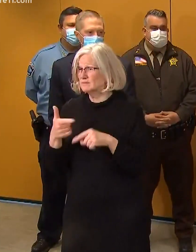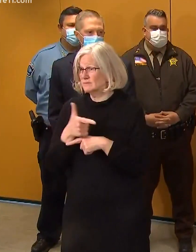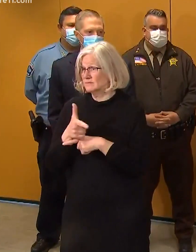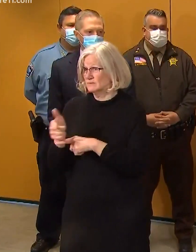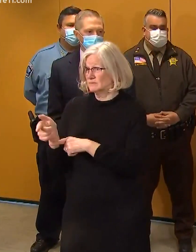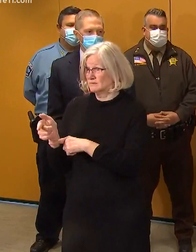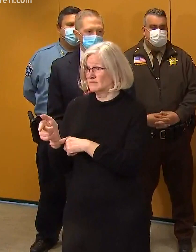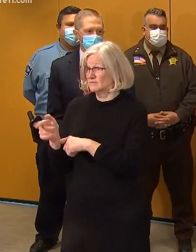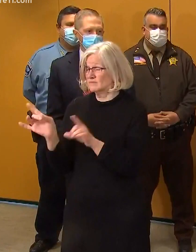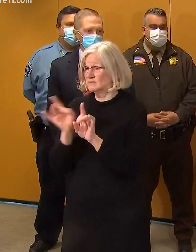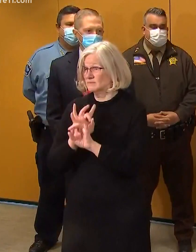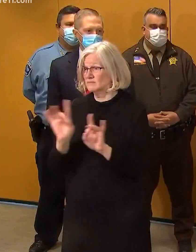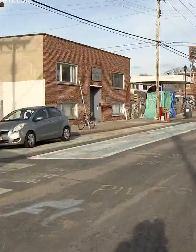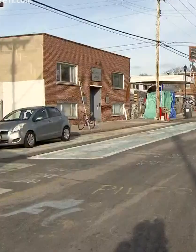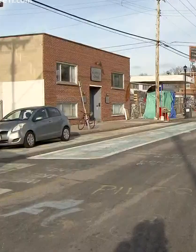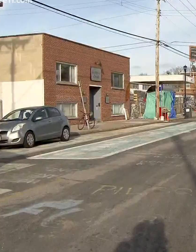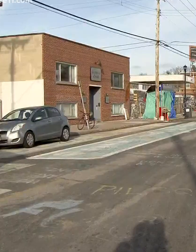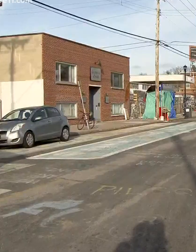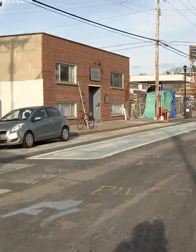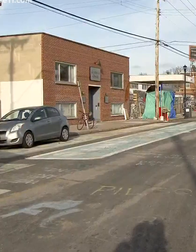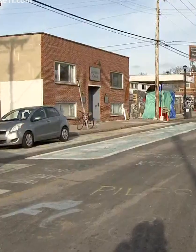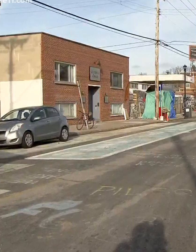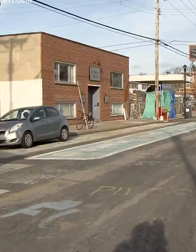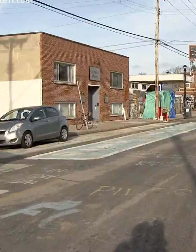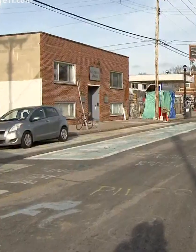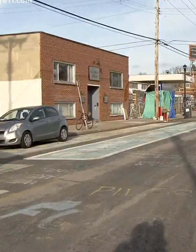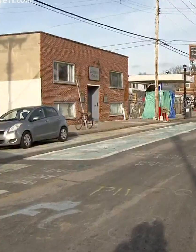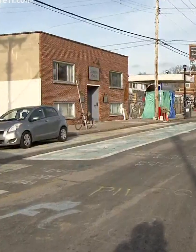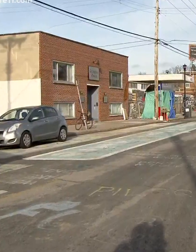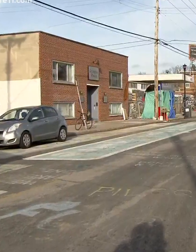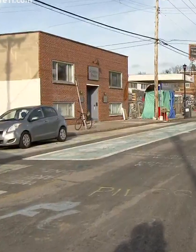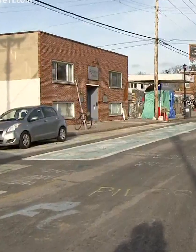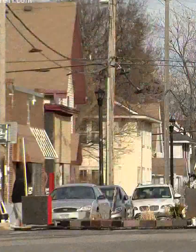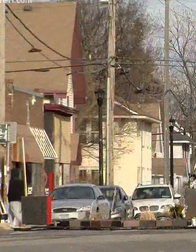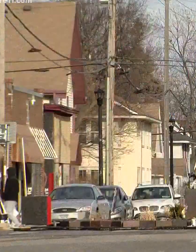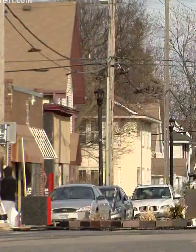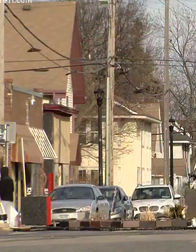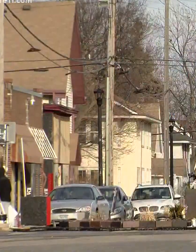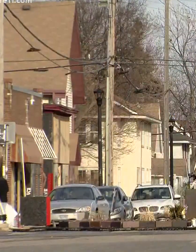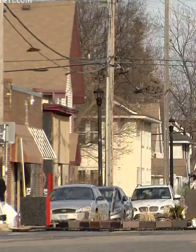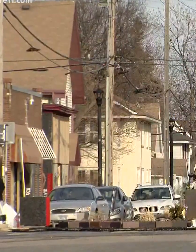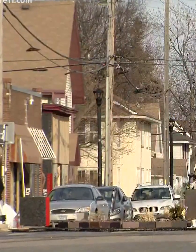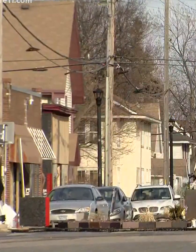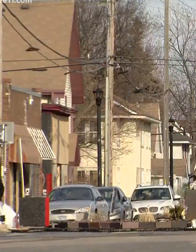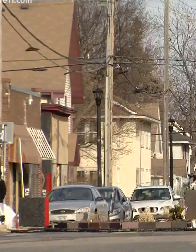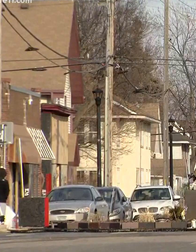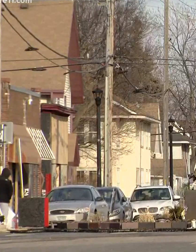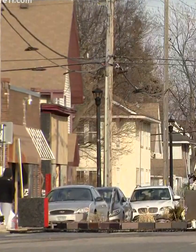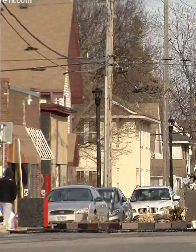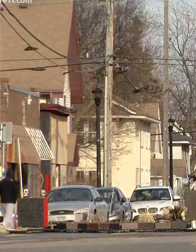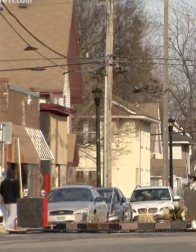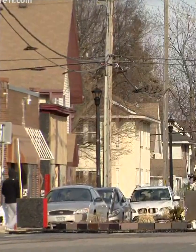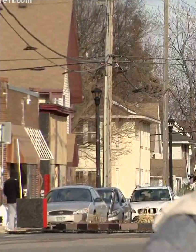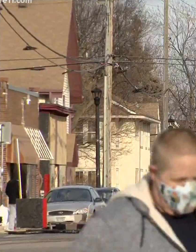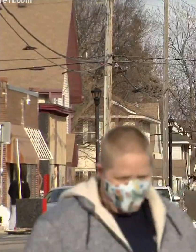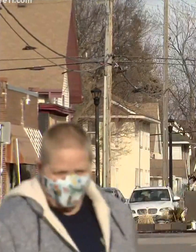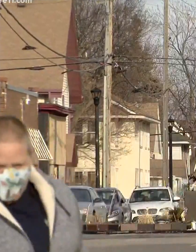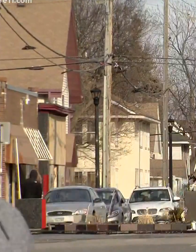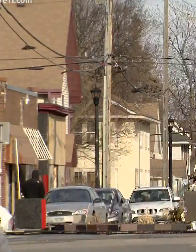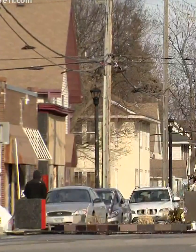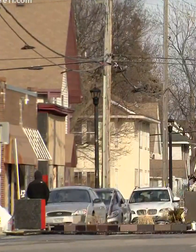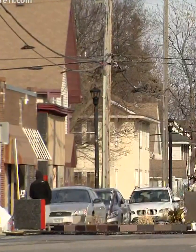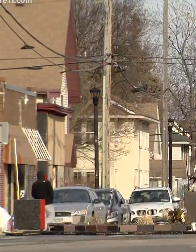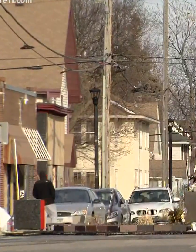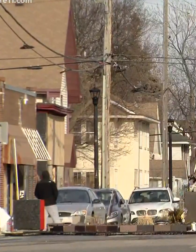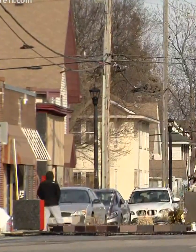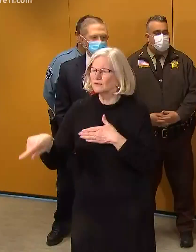of the ATF and FBI. A warning for those holding ground at 38th in Chicago as plans to reopen the intersection are ongoing. The